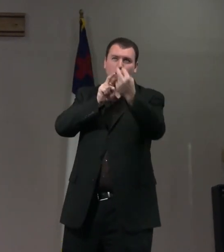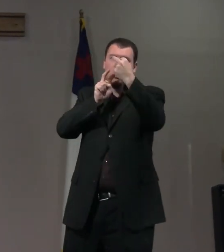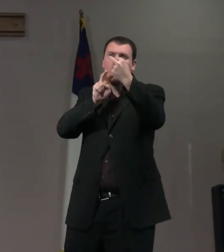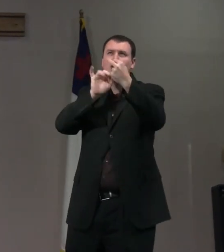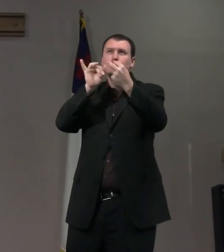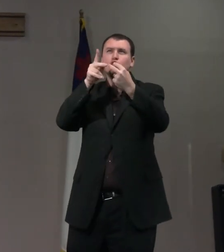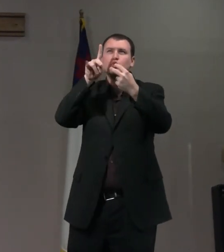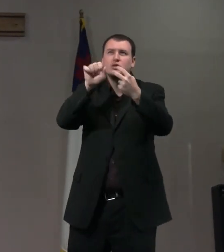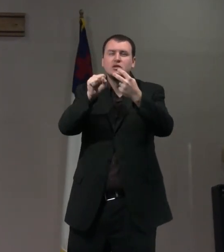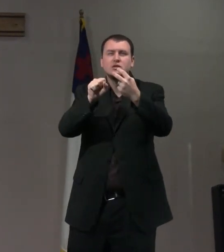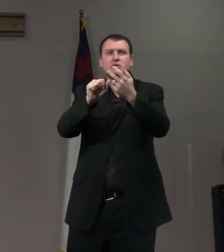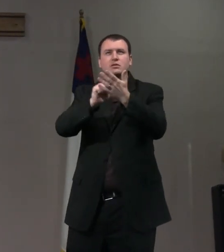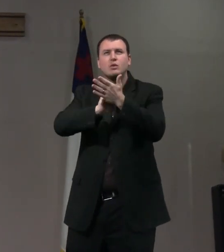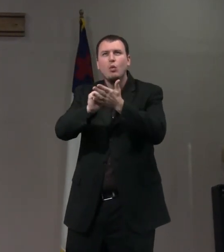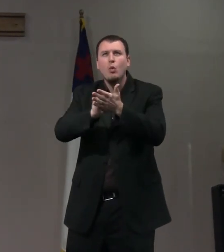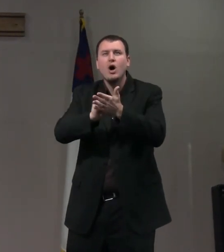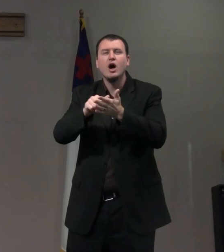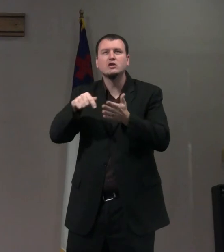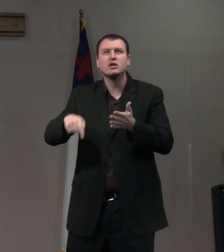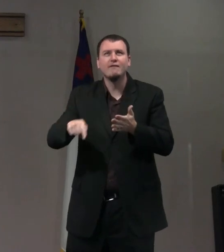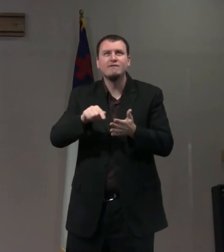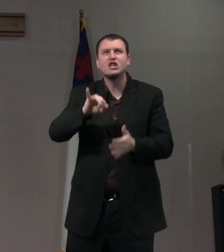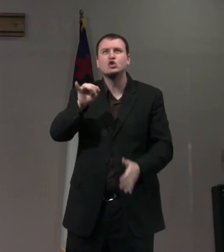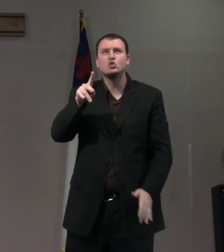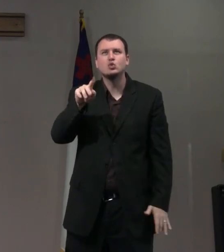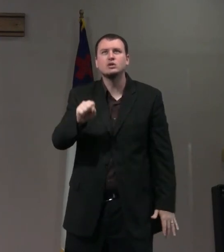Jesus washing Judas's feet.